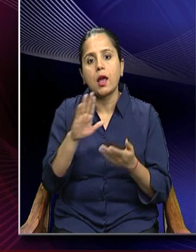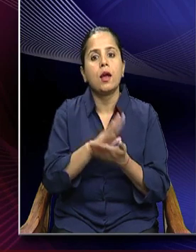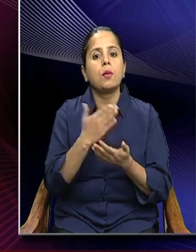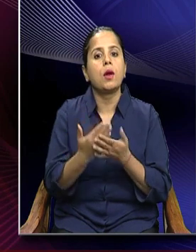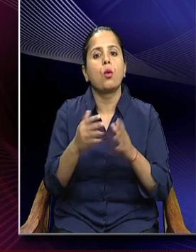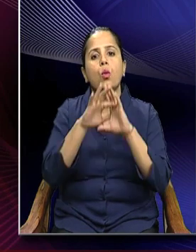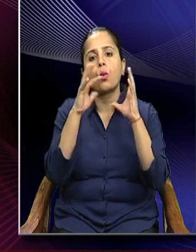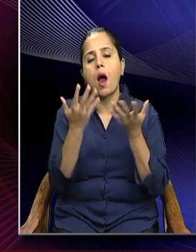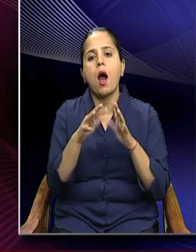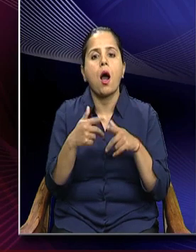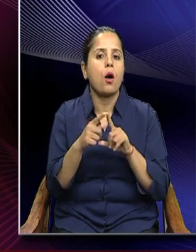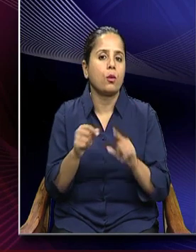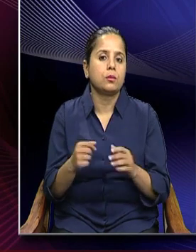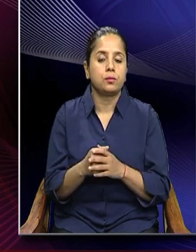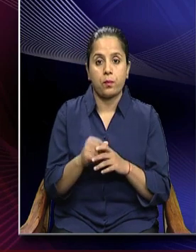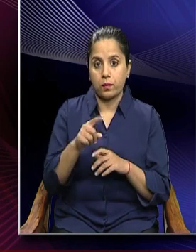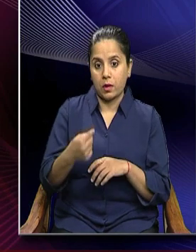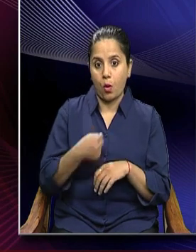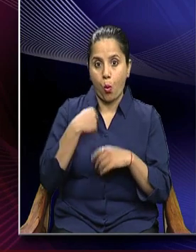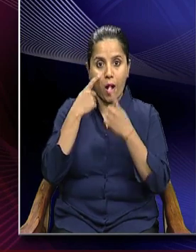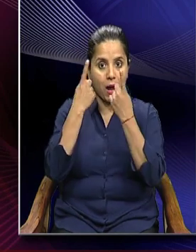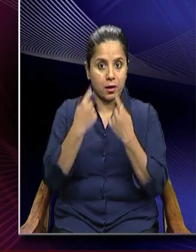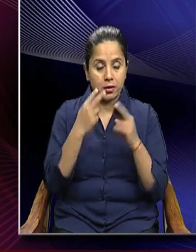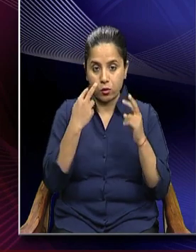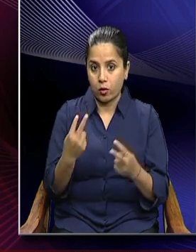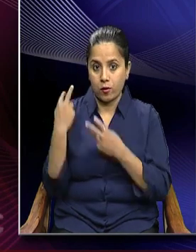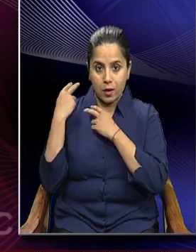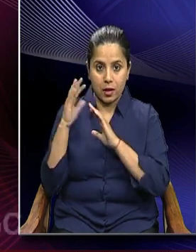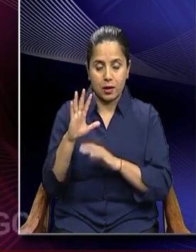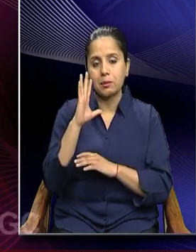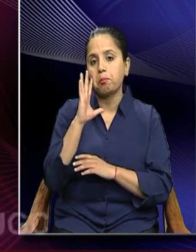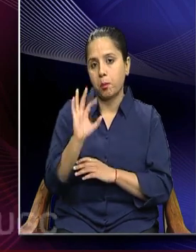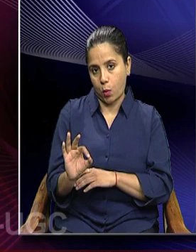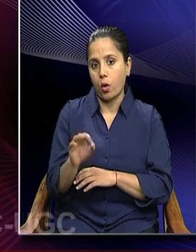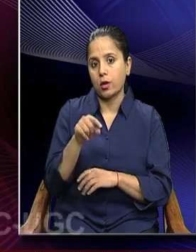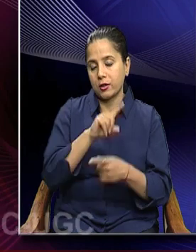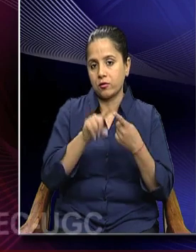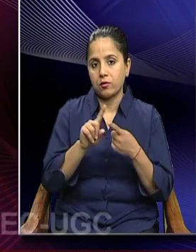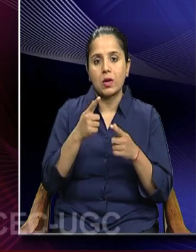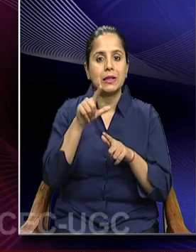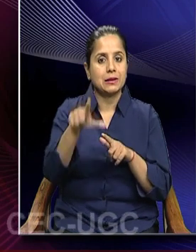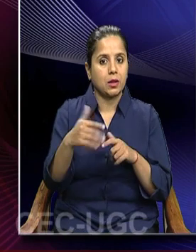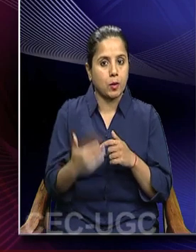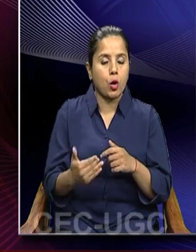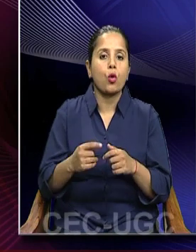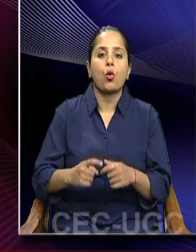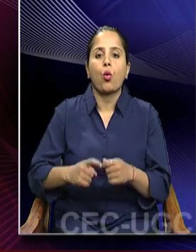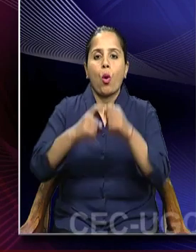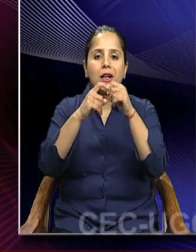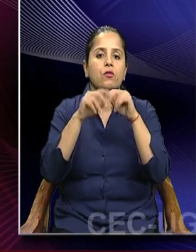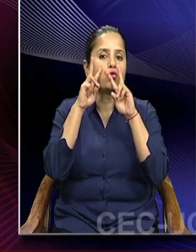world around. So, one's own assessment and reflection is very important as the first step of qualitative